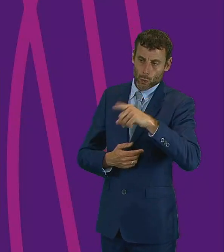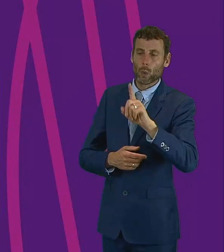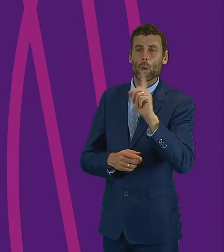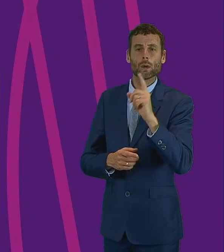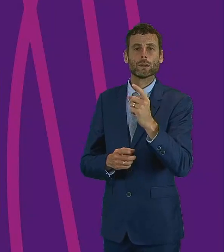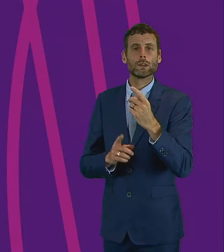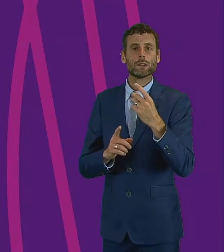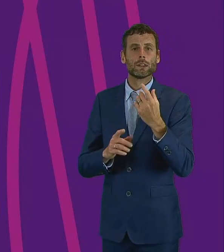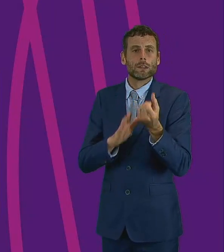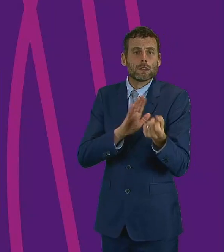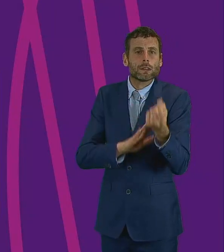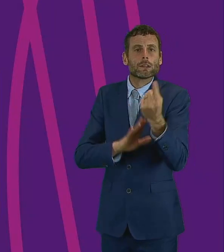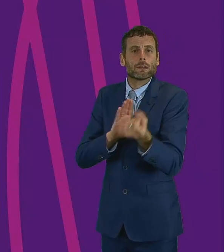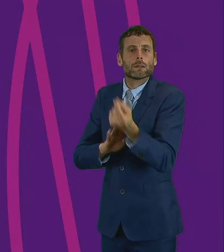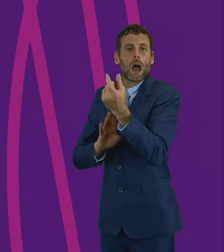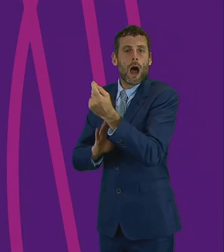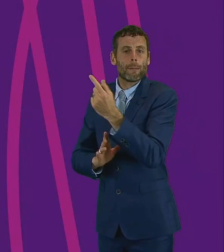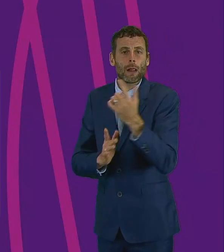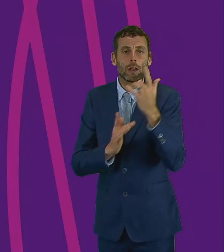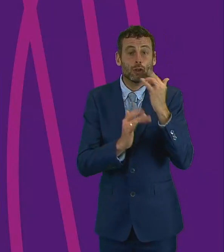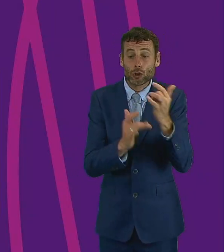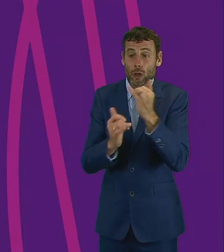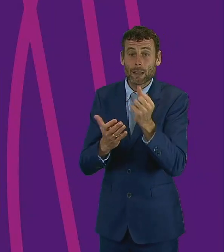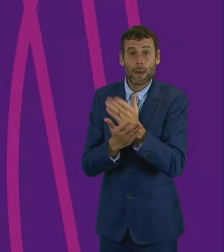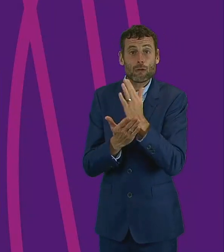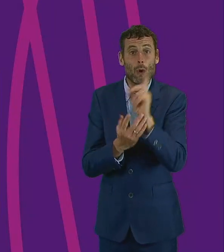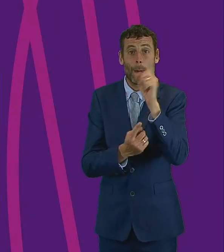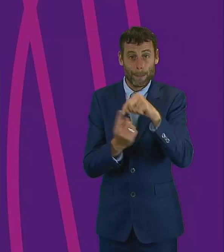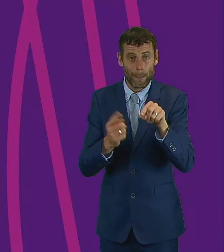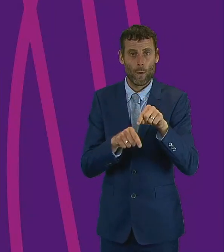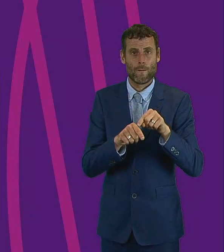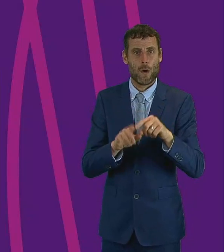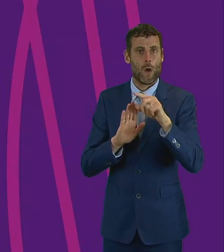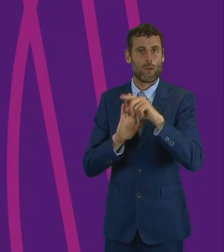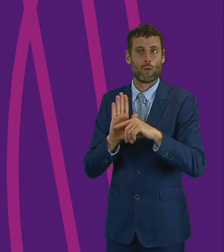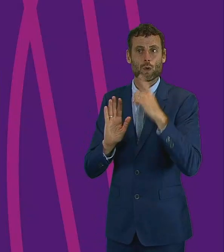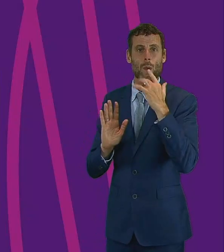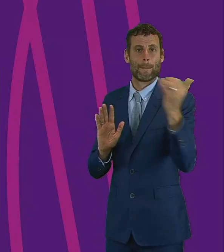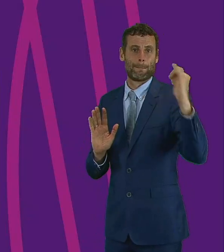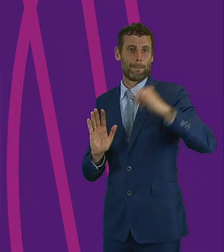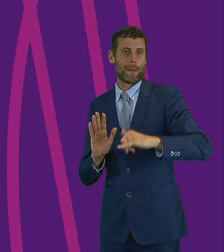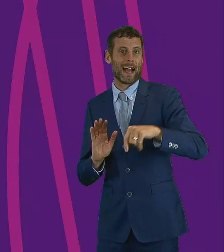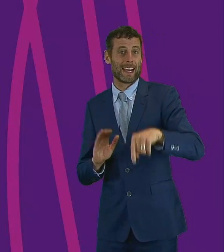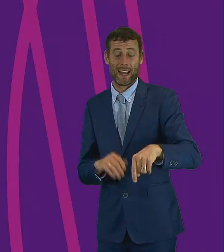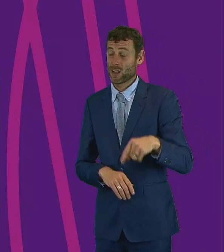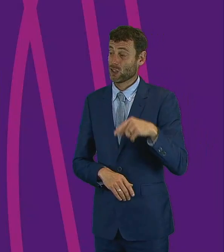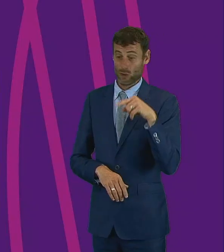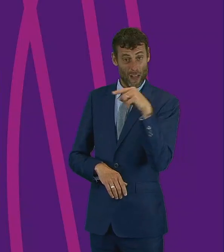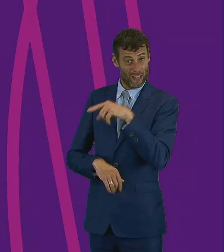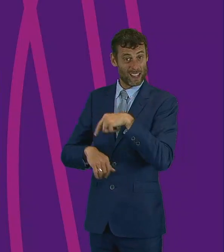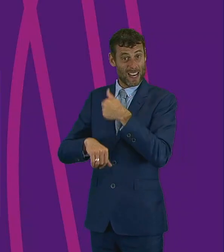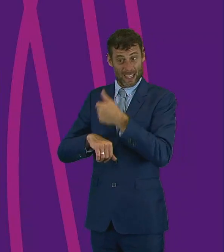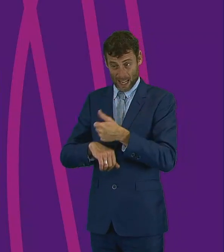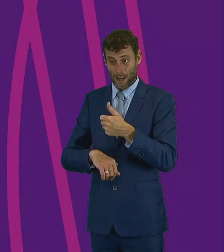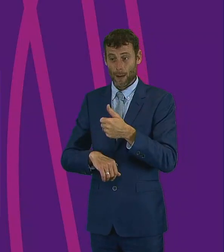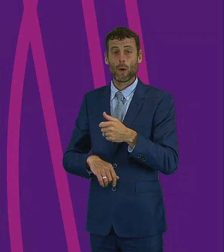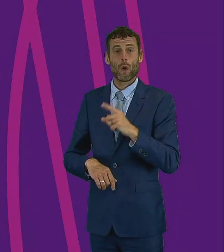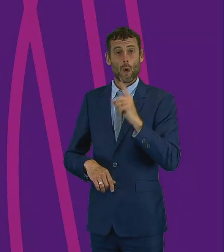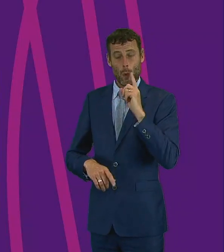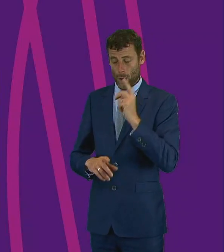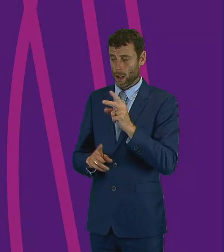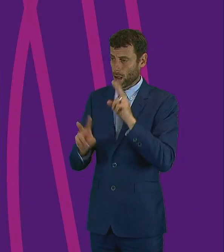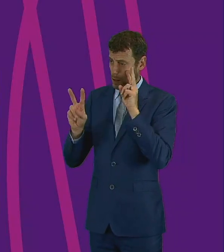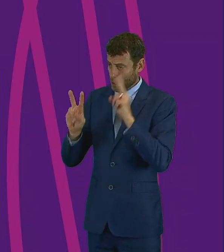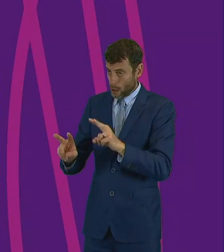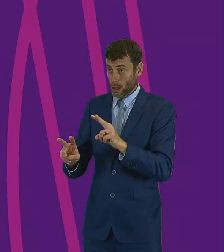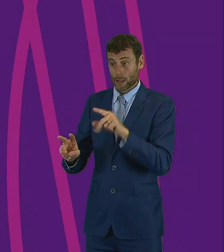to ensure compliance. So these systems are working. We will always keep the operation and the efficacy of them under control. But